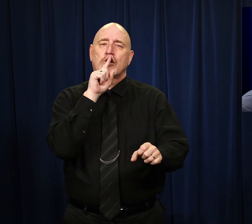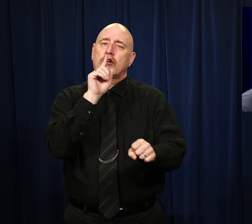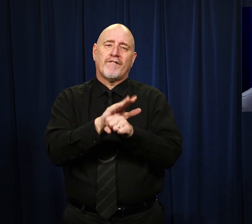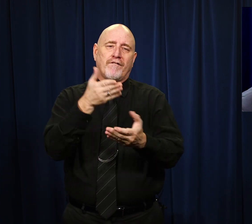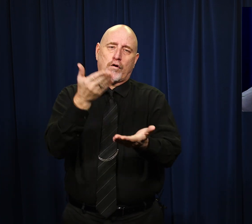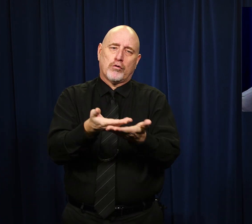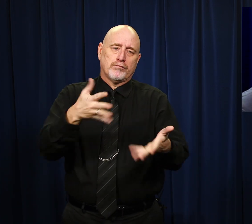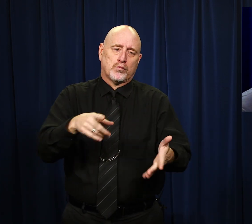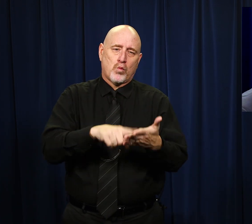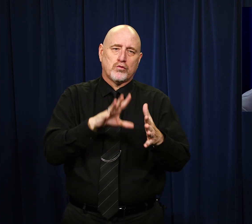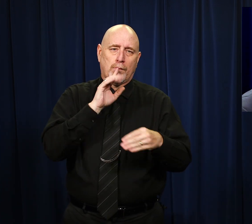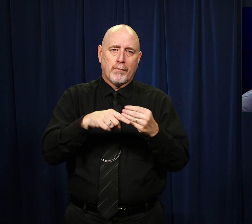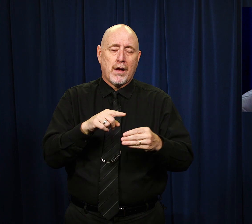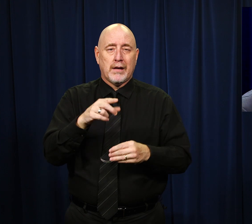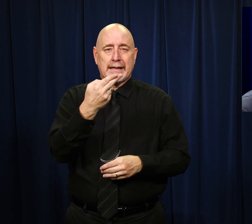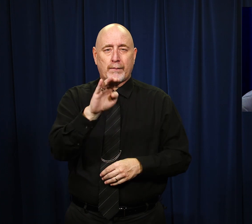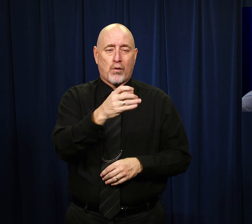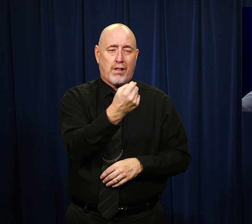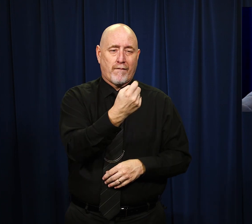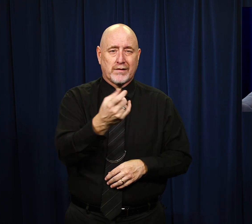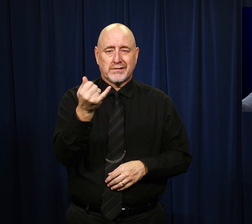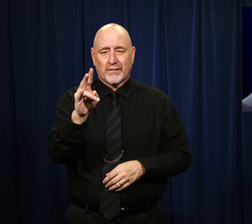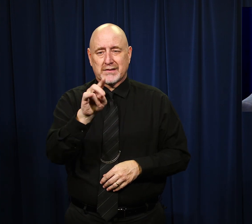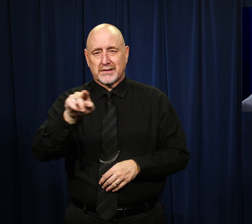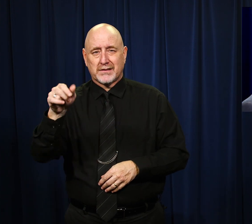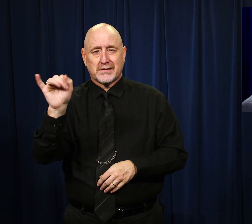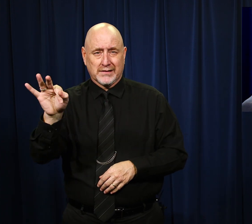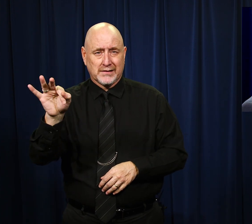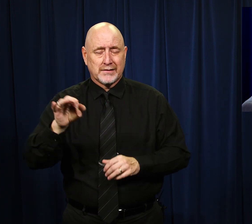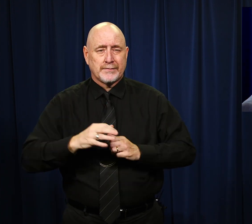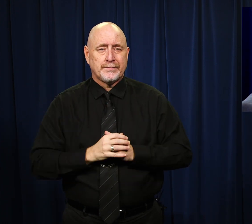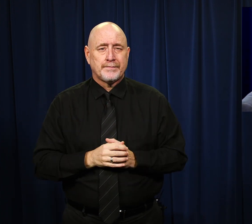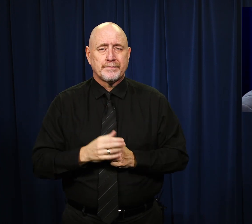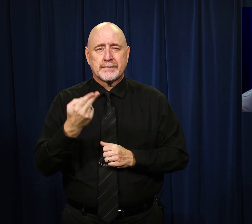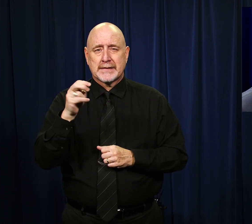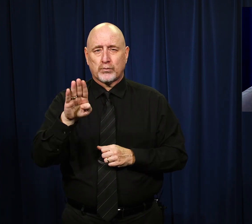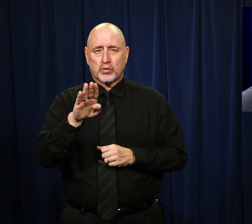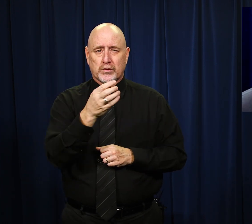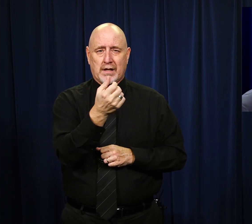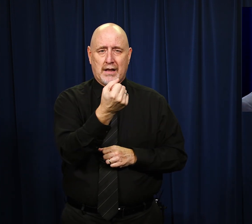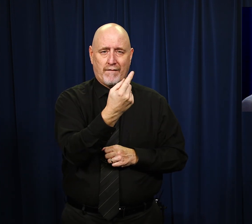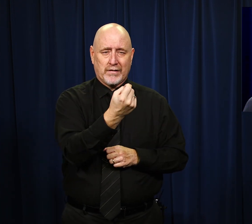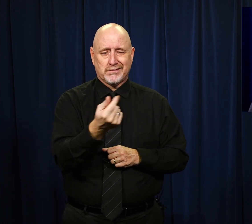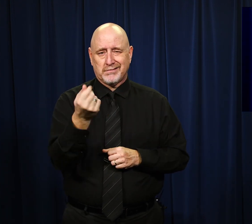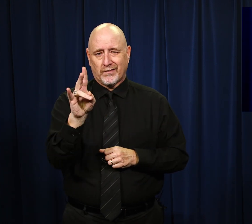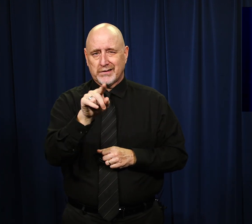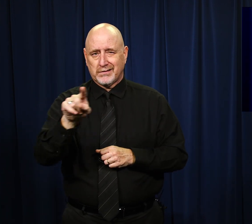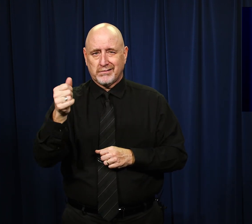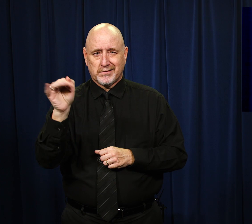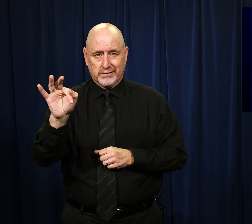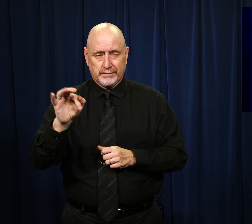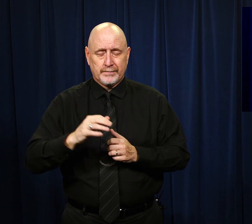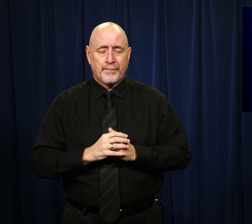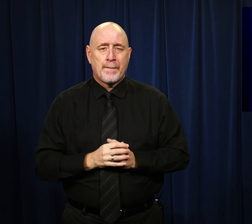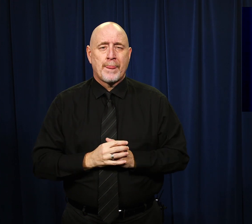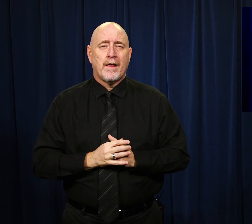talking about. Hebrews 11, verses 17 through 19. Hebrews 11, 17 to